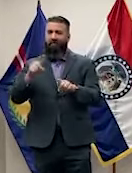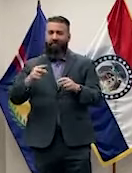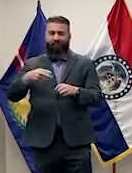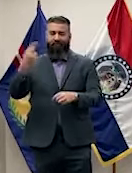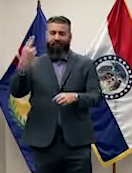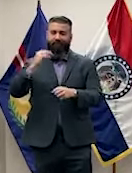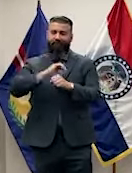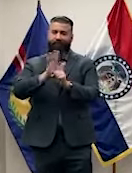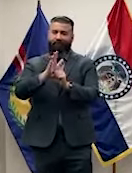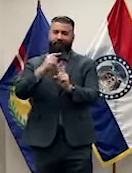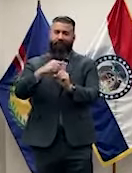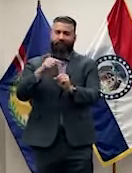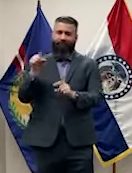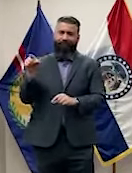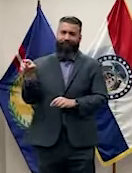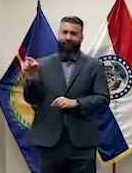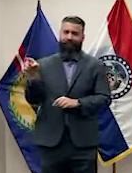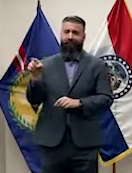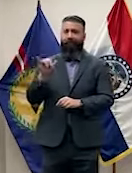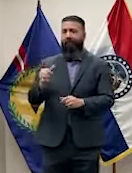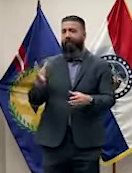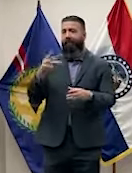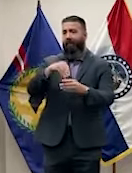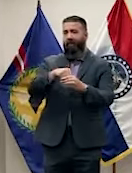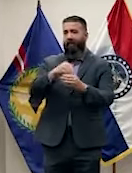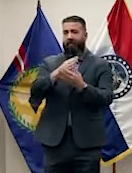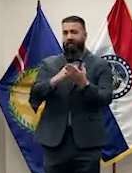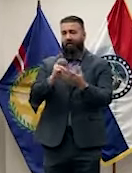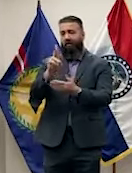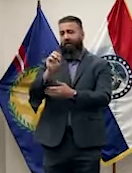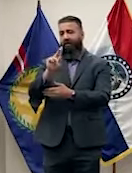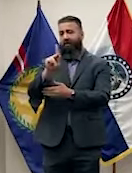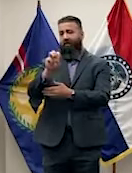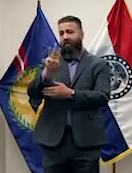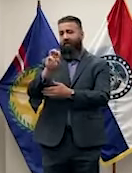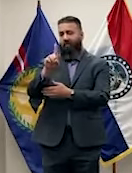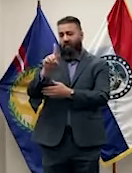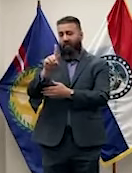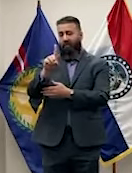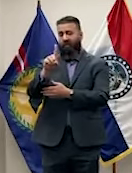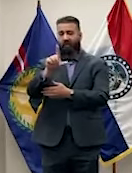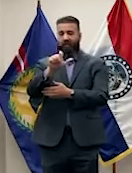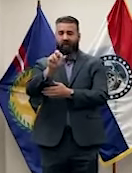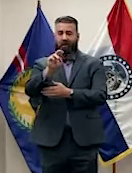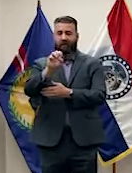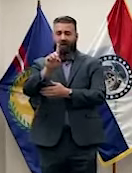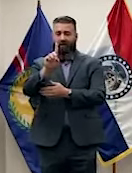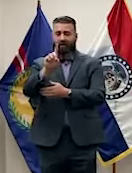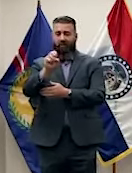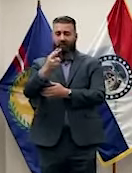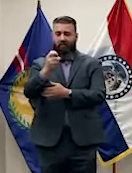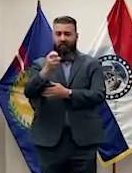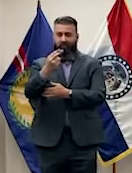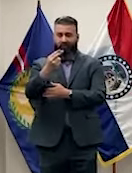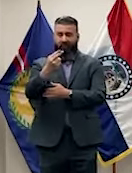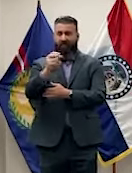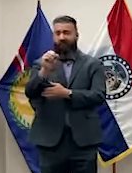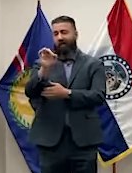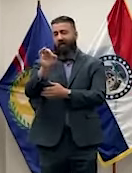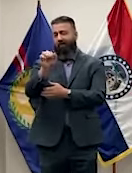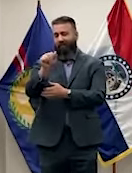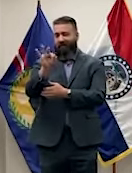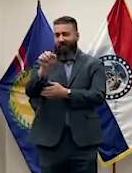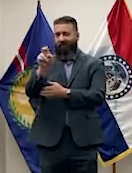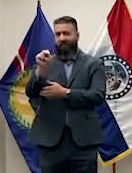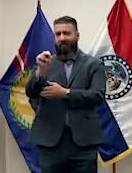of cases. And that includes part of Rockwood School District, Lindbergh, Afton, Bayless, and Hancock